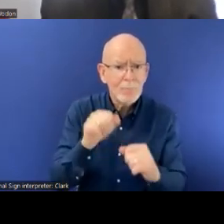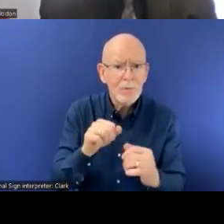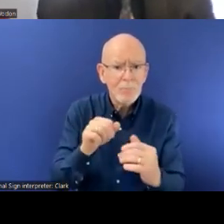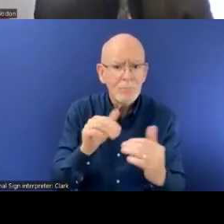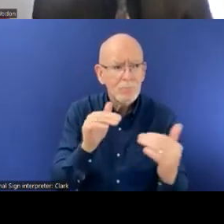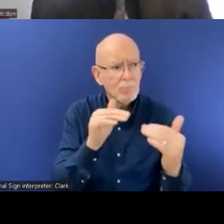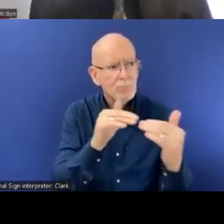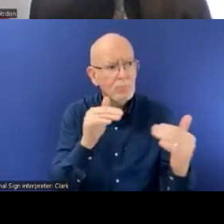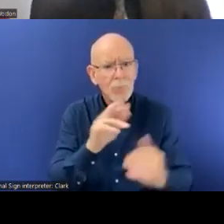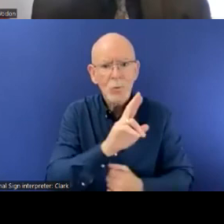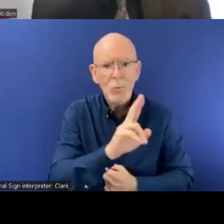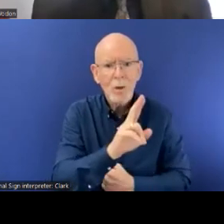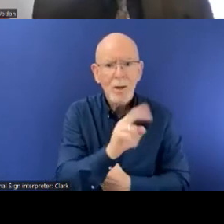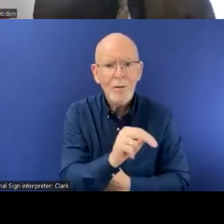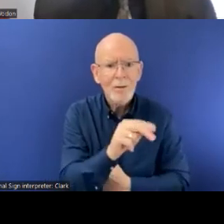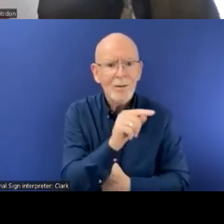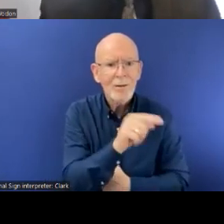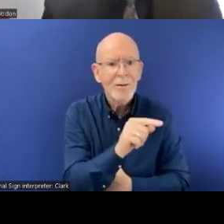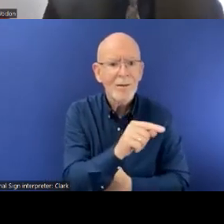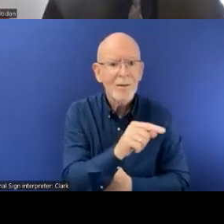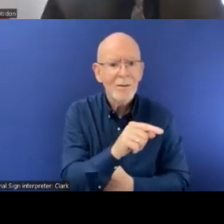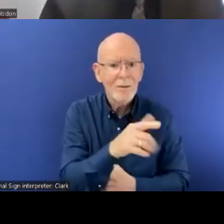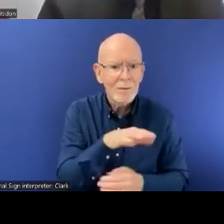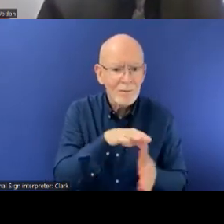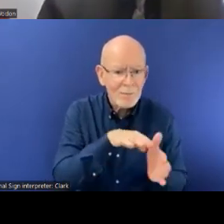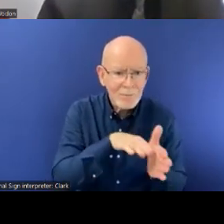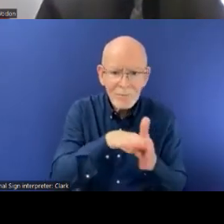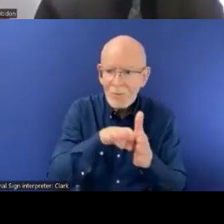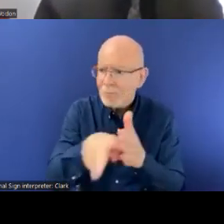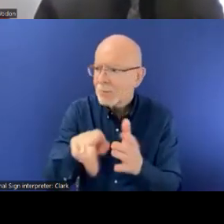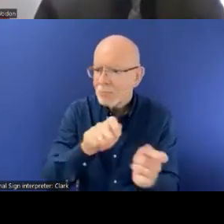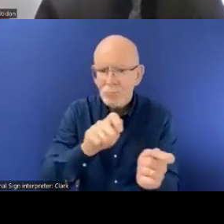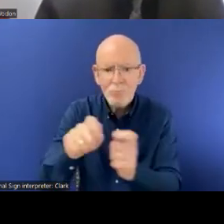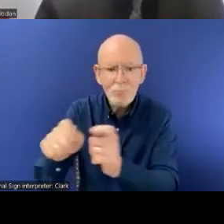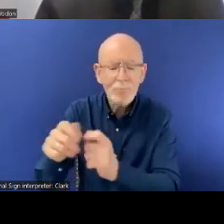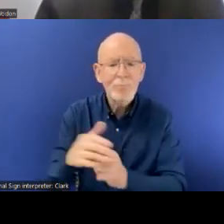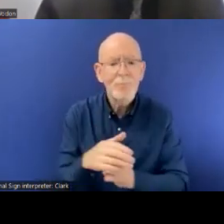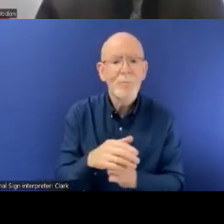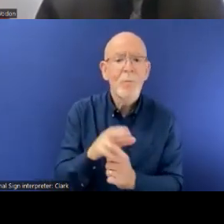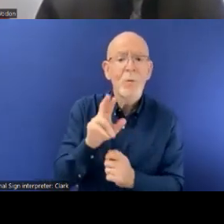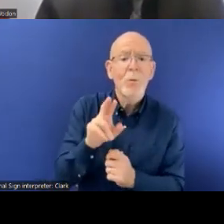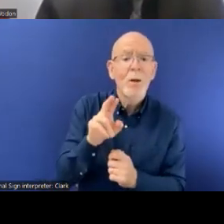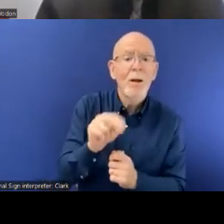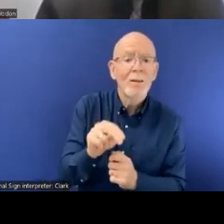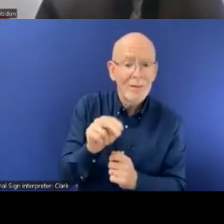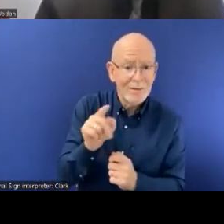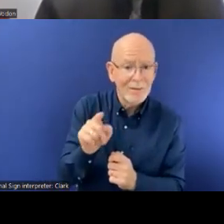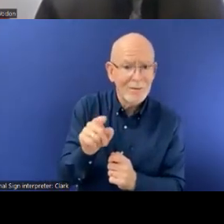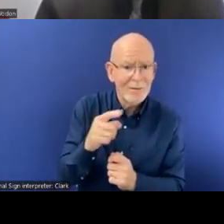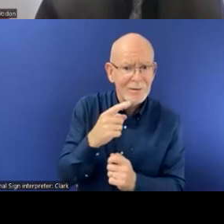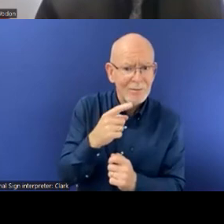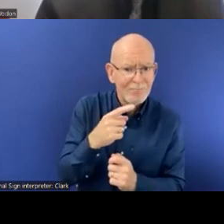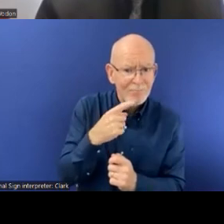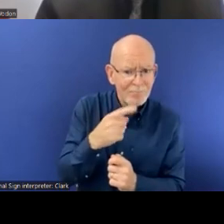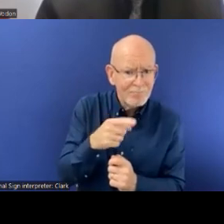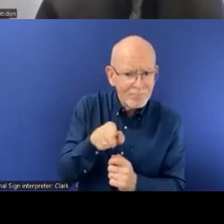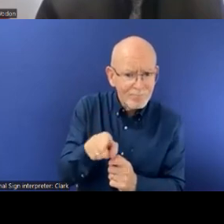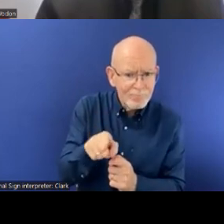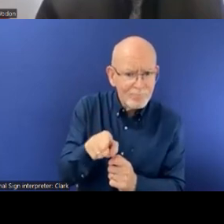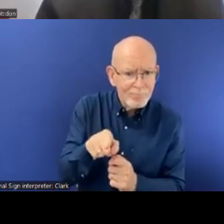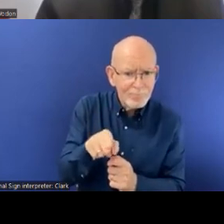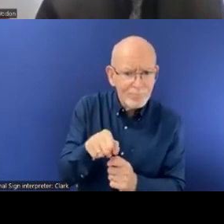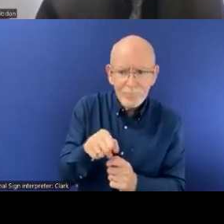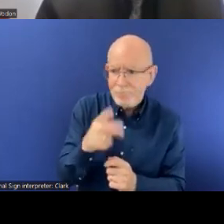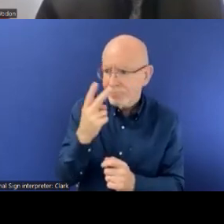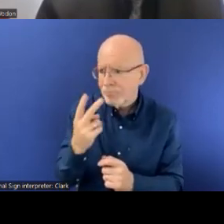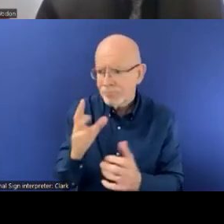must develop transformative approaches to education that are scalable, reliable, and sustainable. So what do we have to do to meet